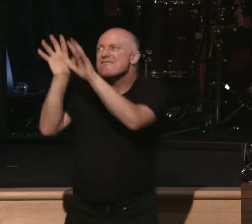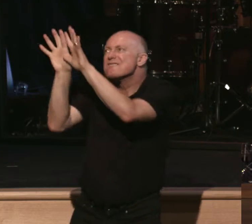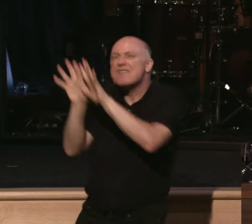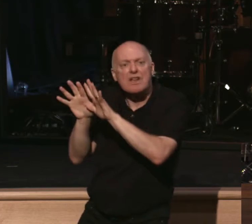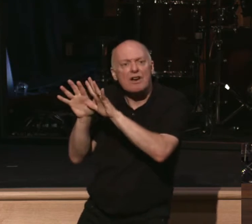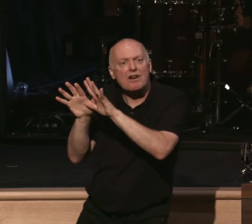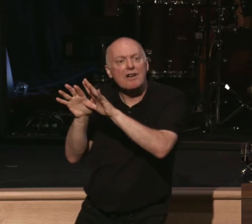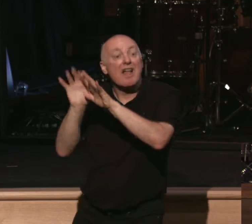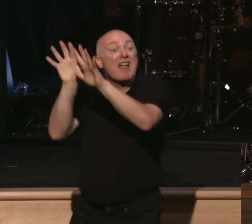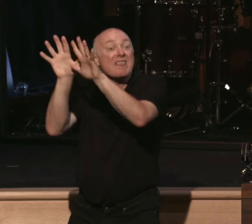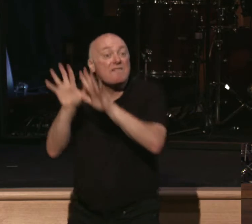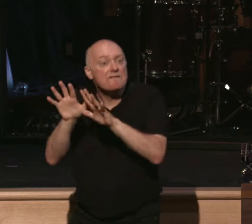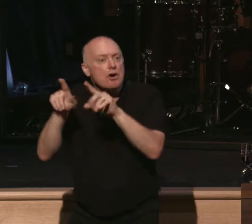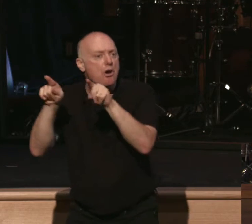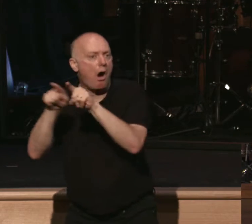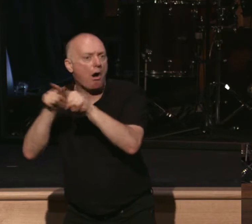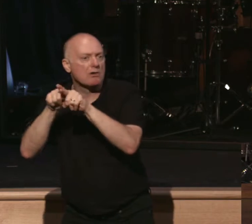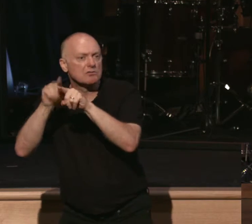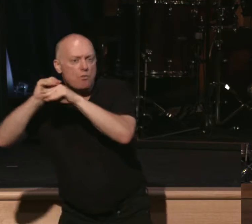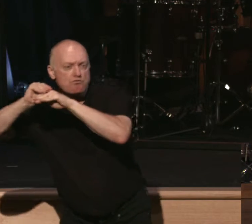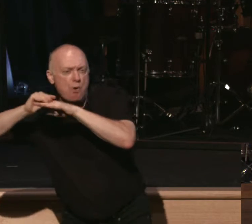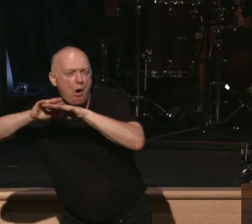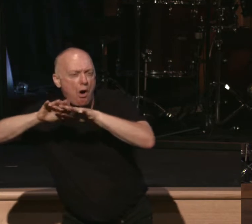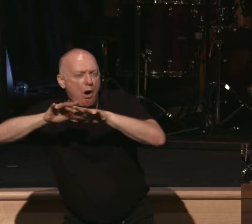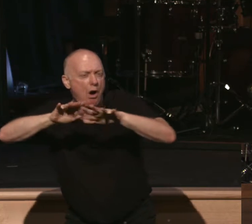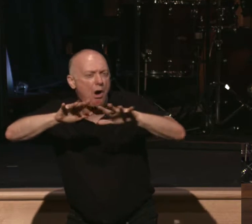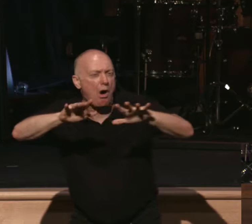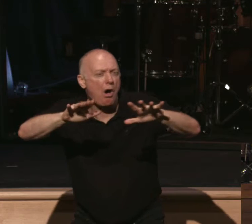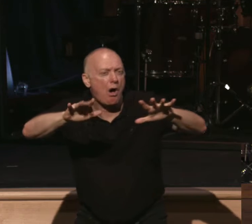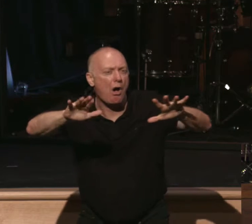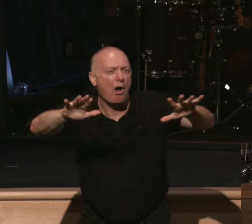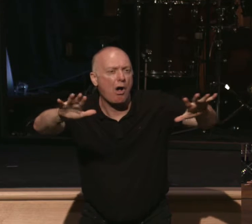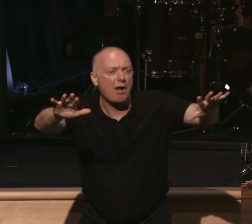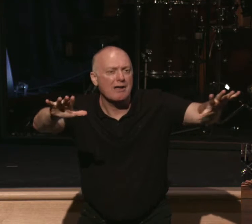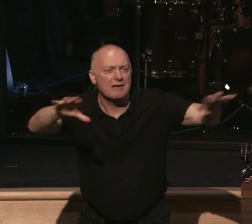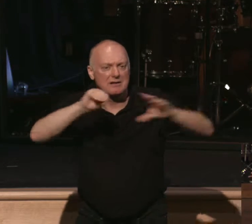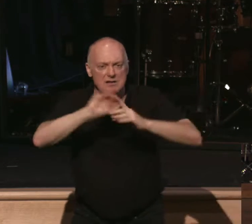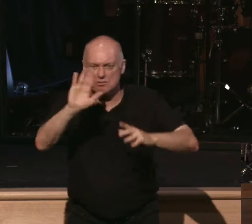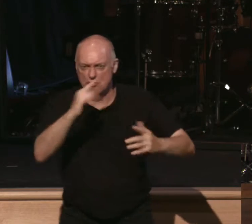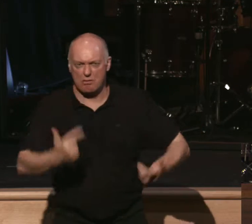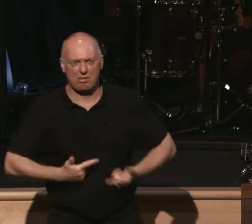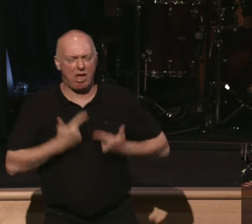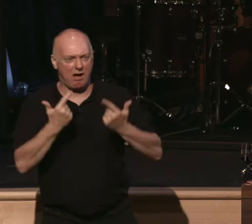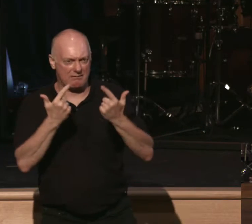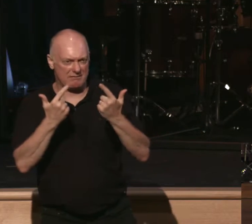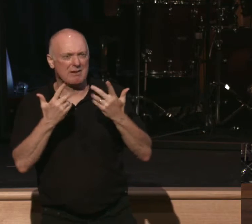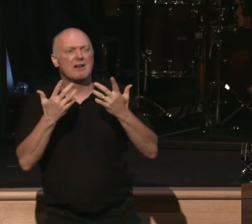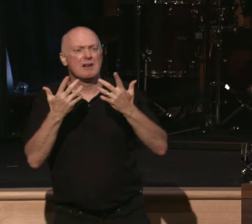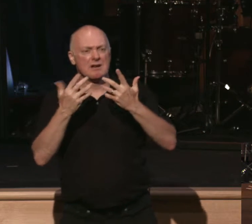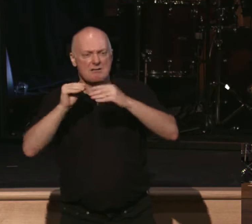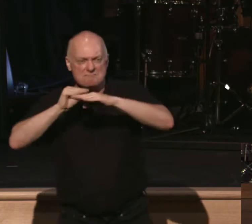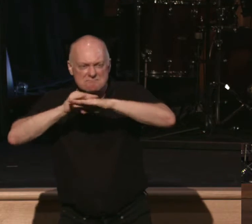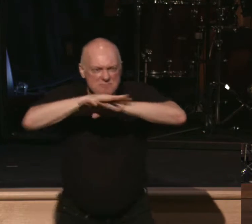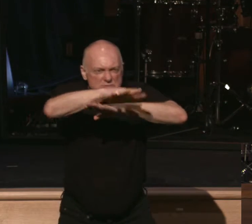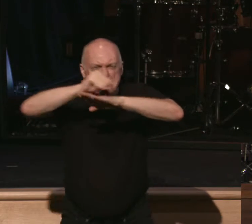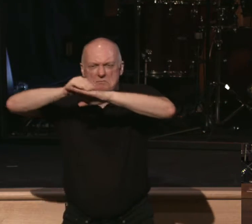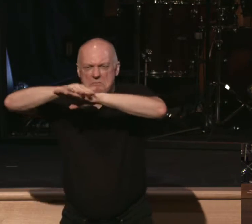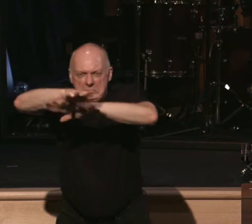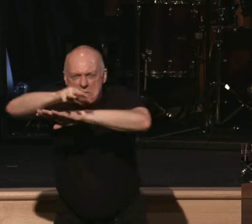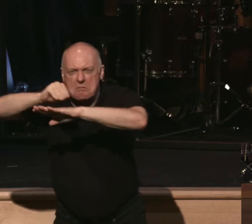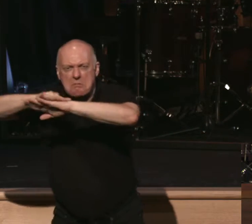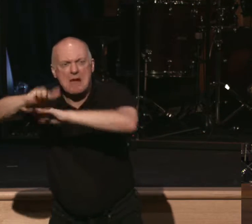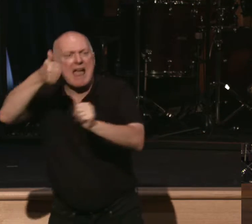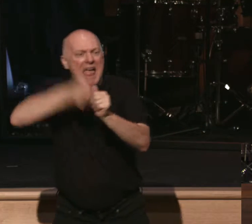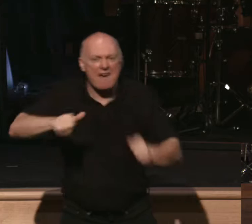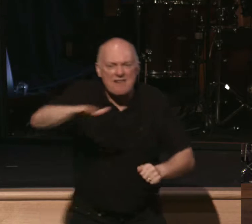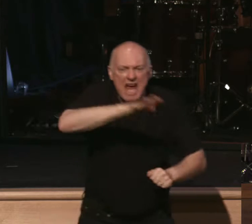will eventually become life-crippling. They will spread out and infect every